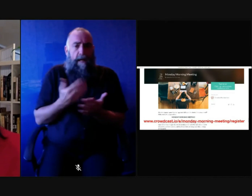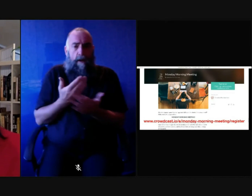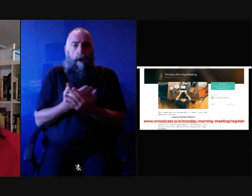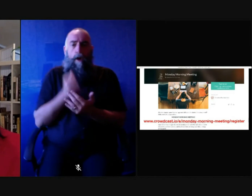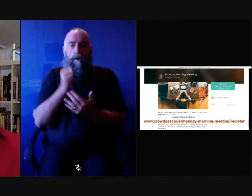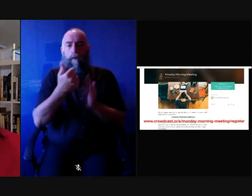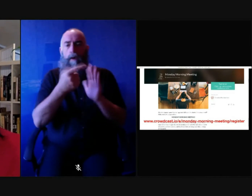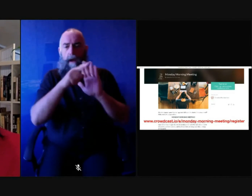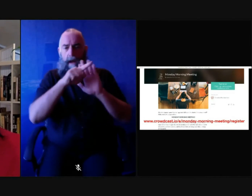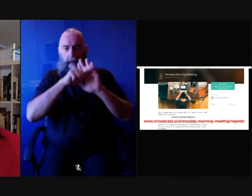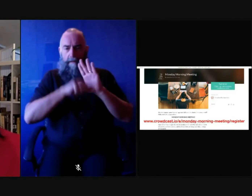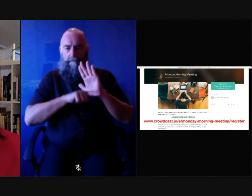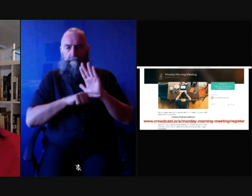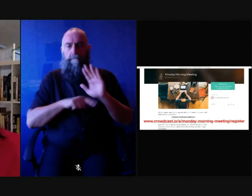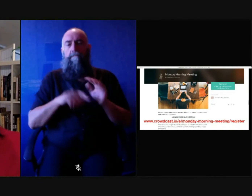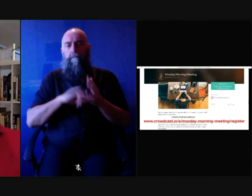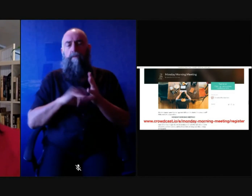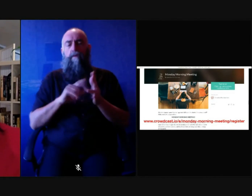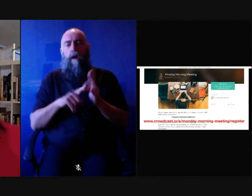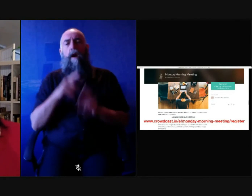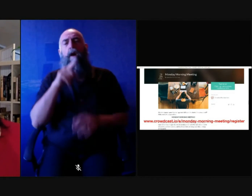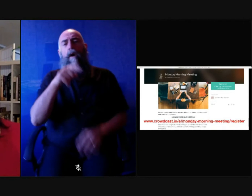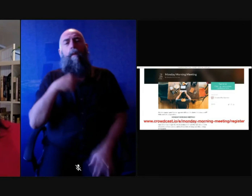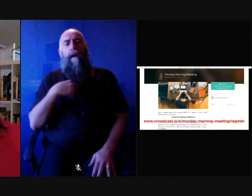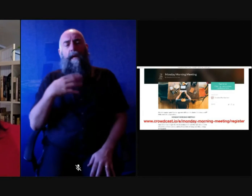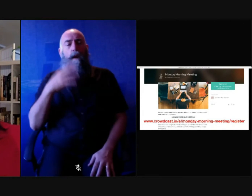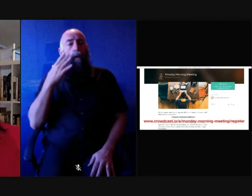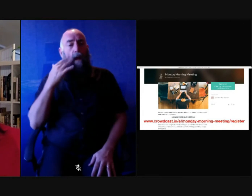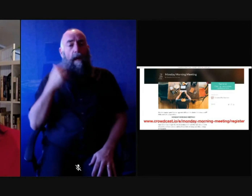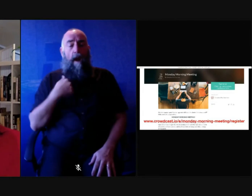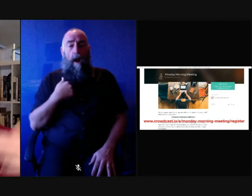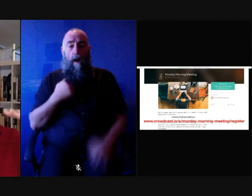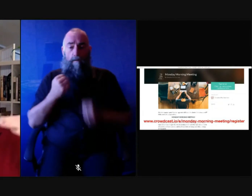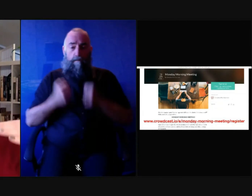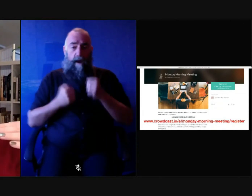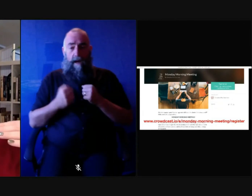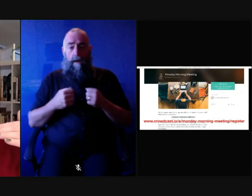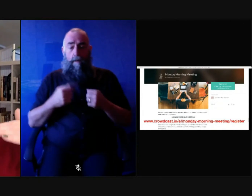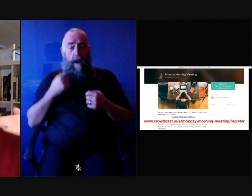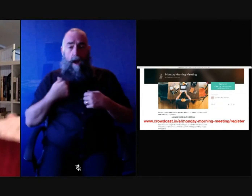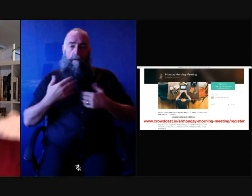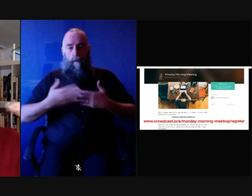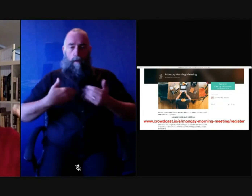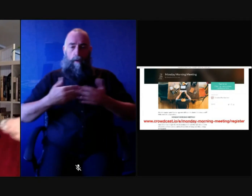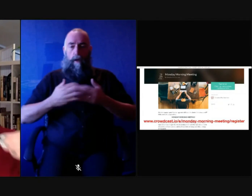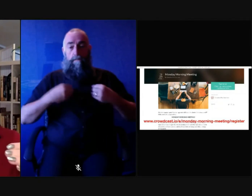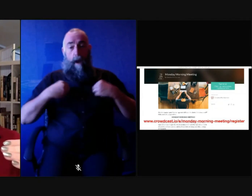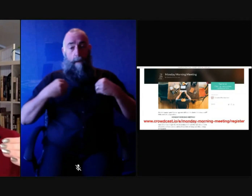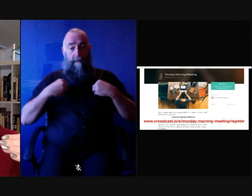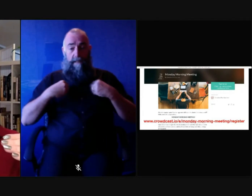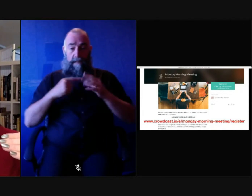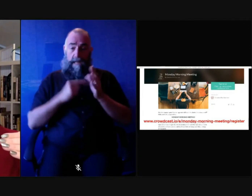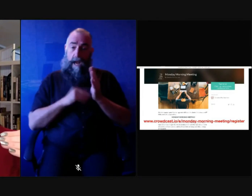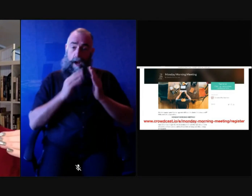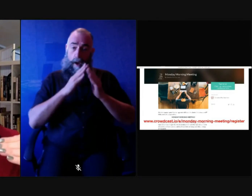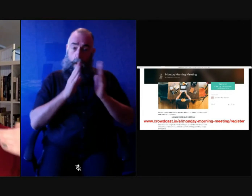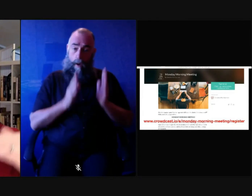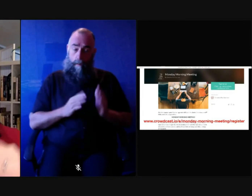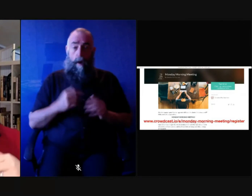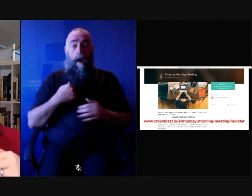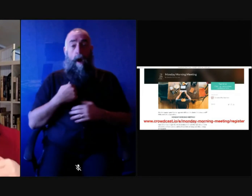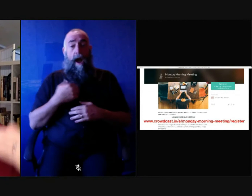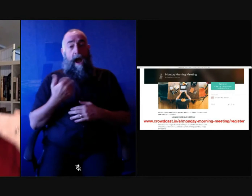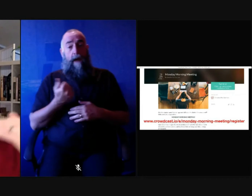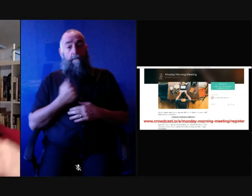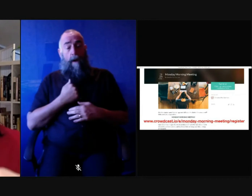When my children were small and I was trying to run my business from home, I used to have my professional Monday morning meeting,